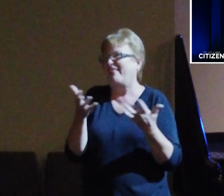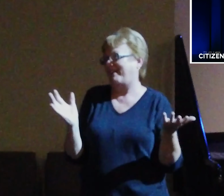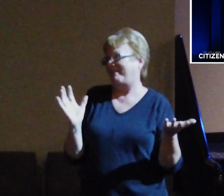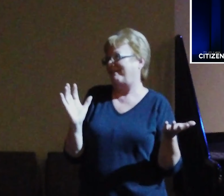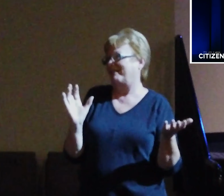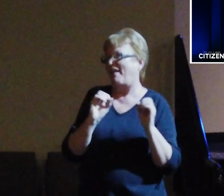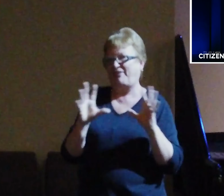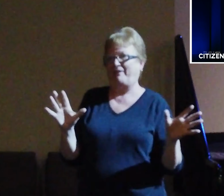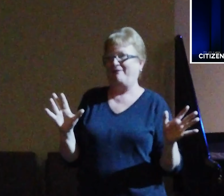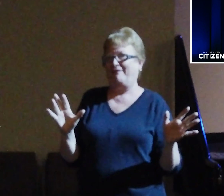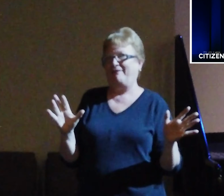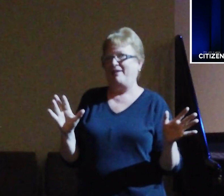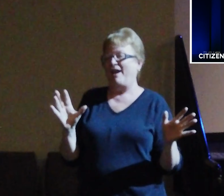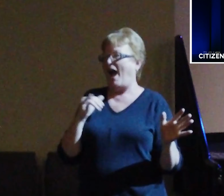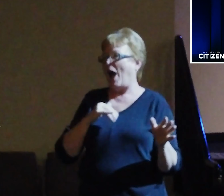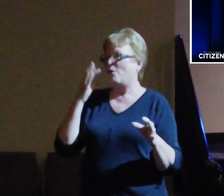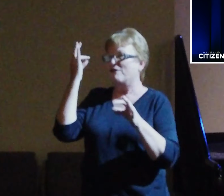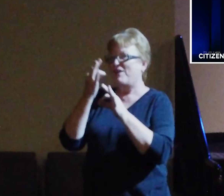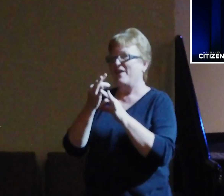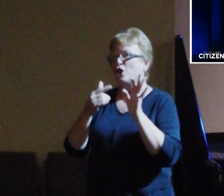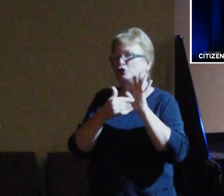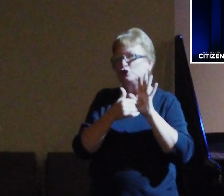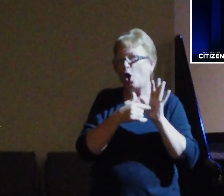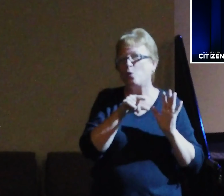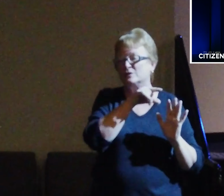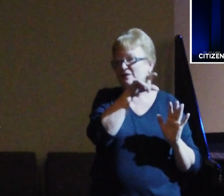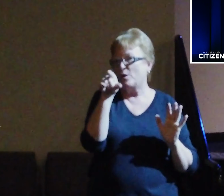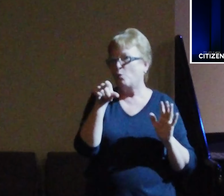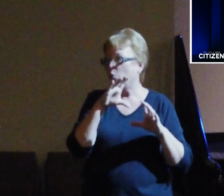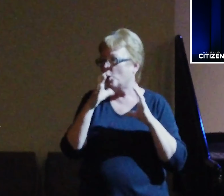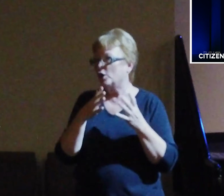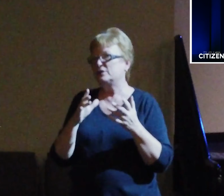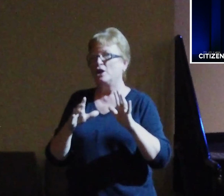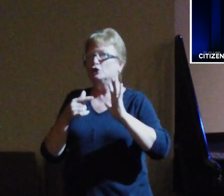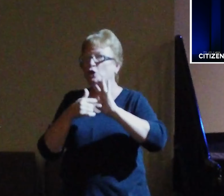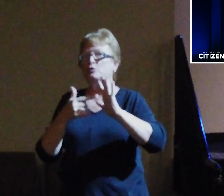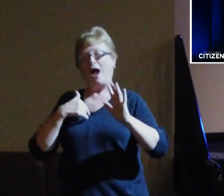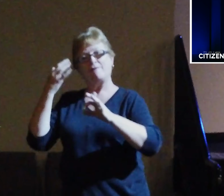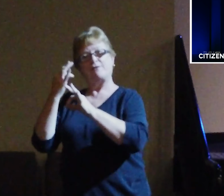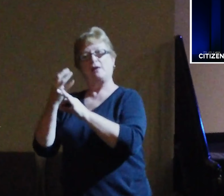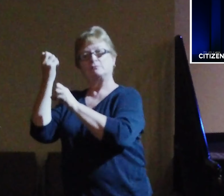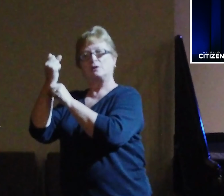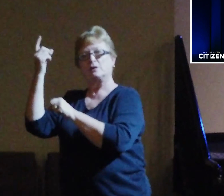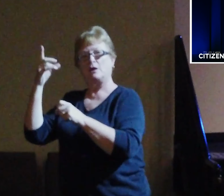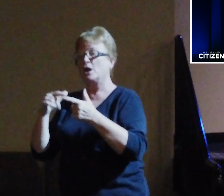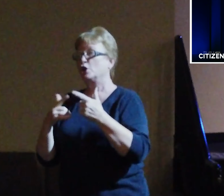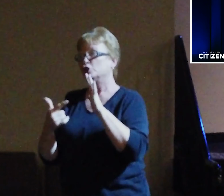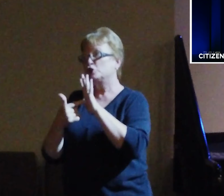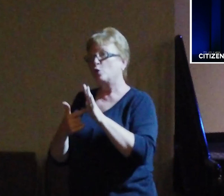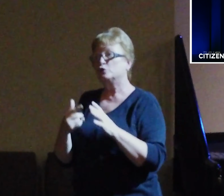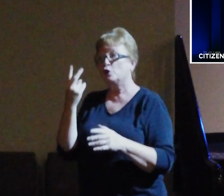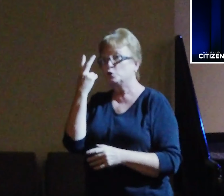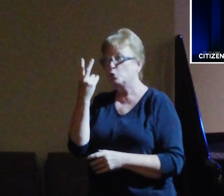Our faith actually sends a message to our world then and to one another. It demonstrates two very important things.